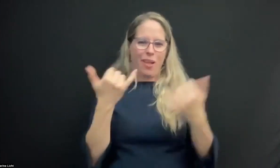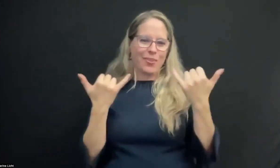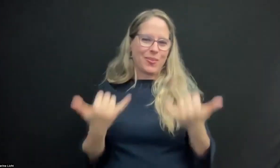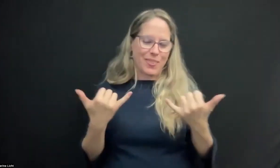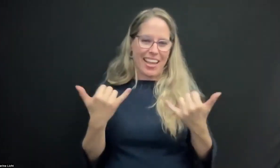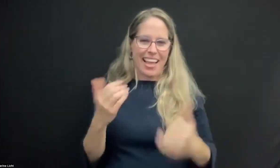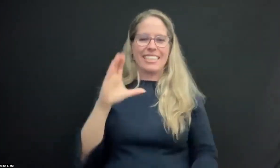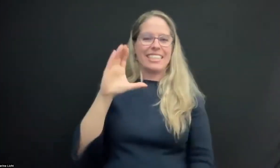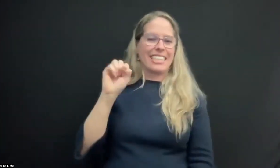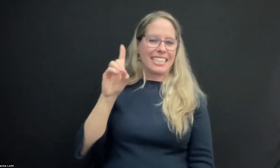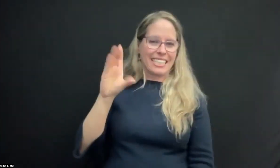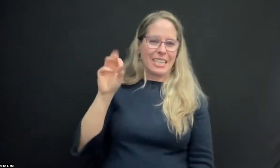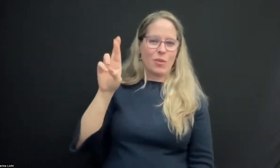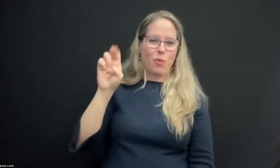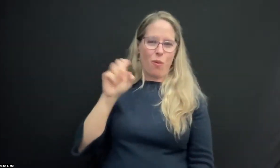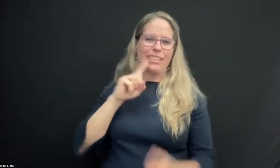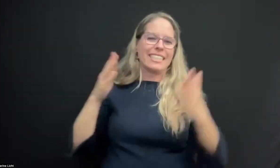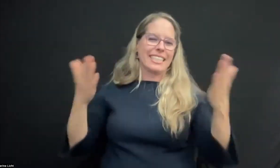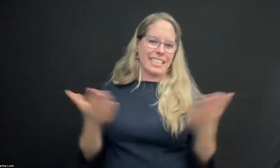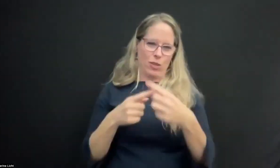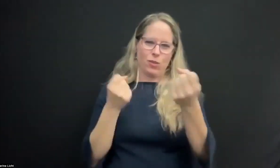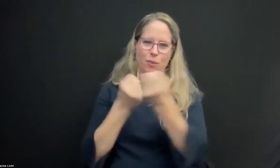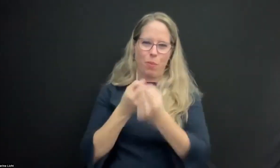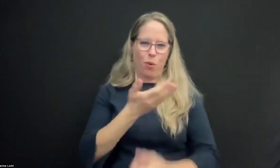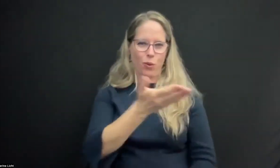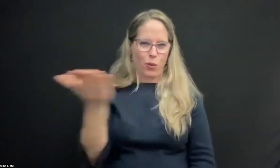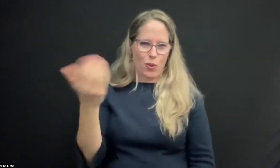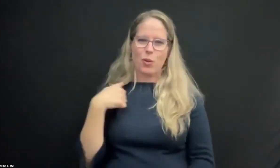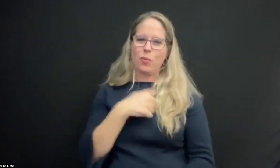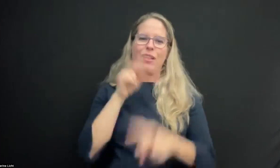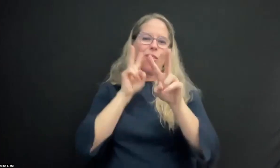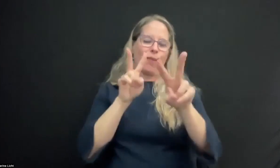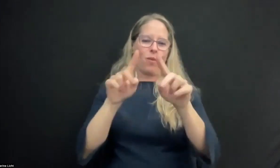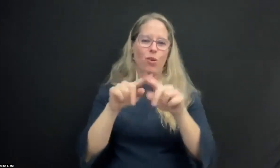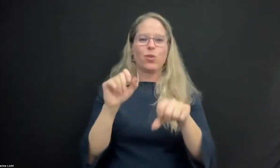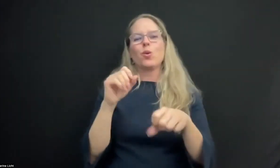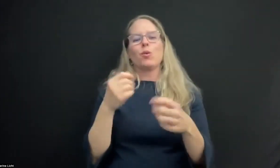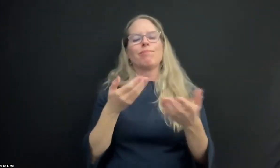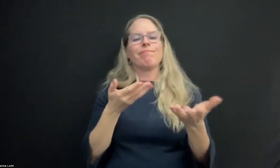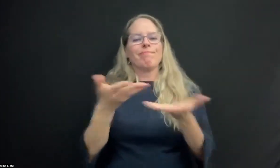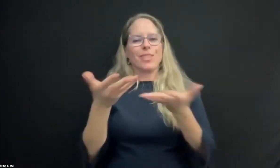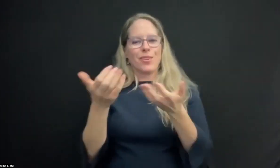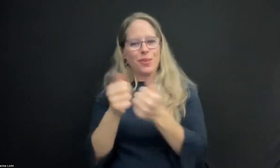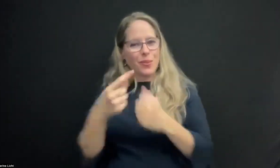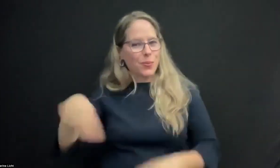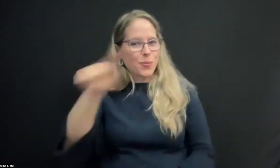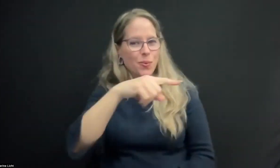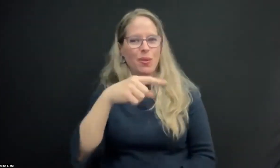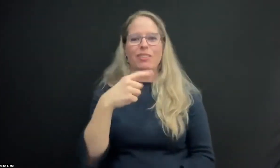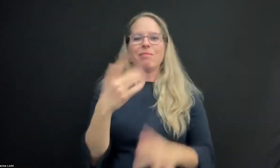you all for attending the webinar today. CORE is here to support you and provide resources. Feel